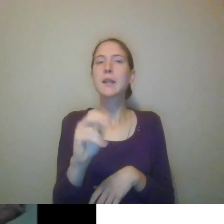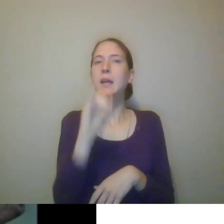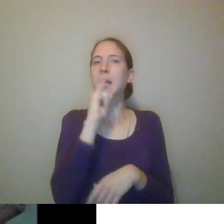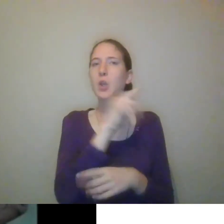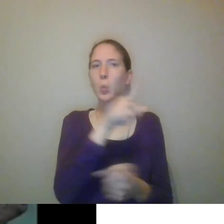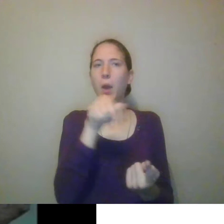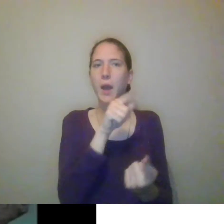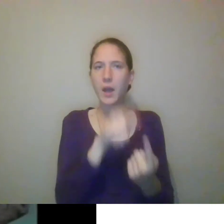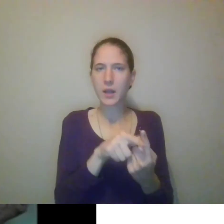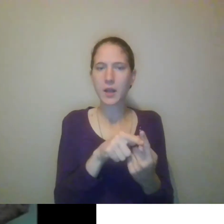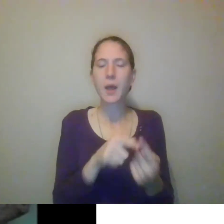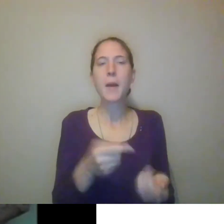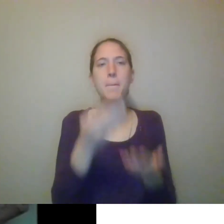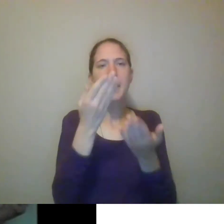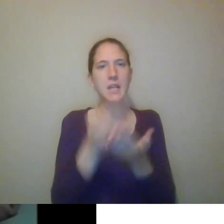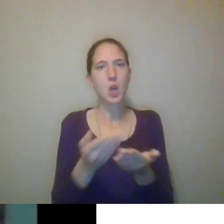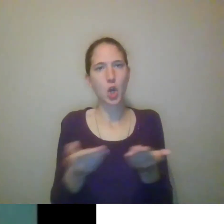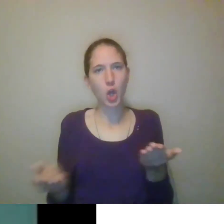moves from